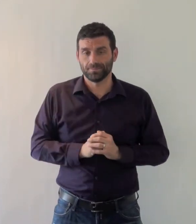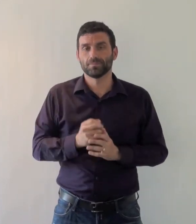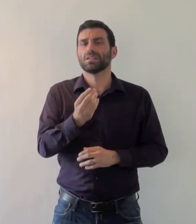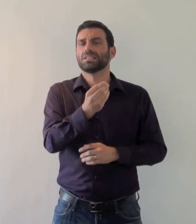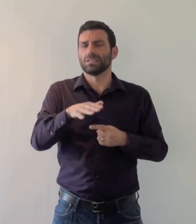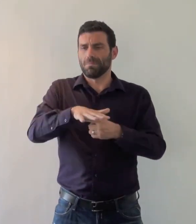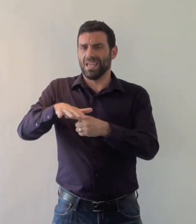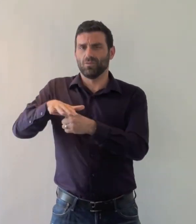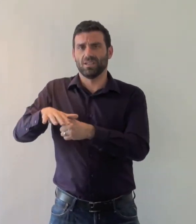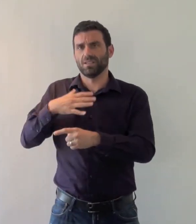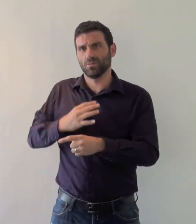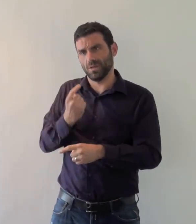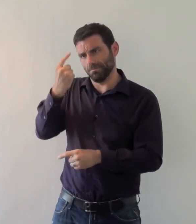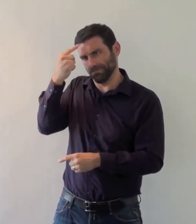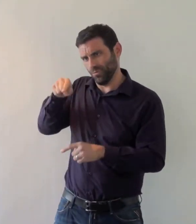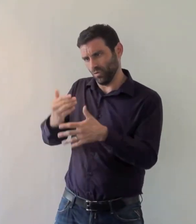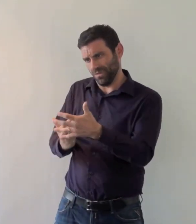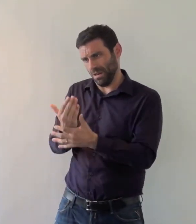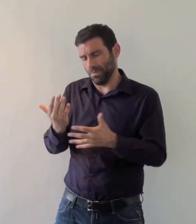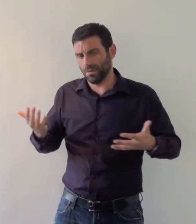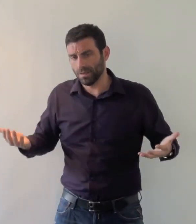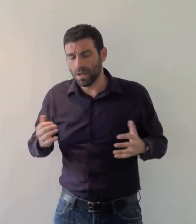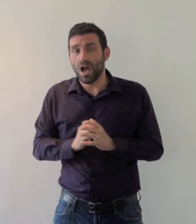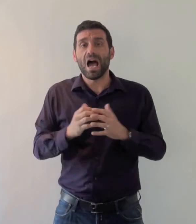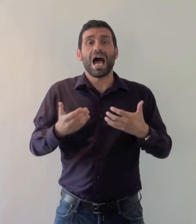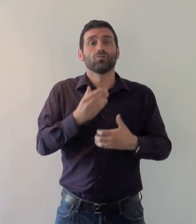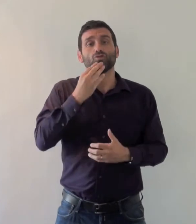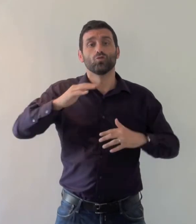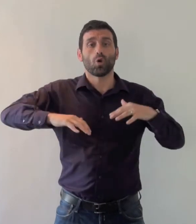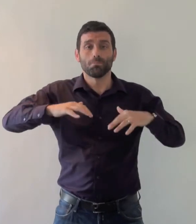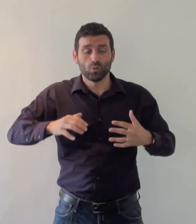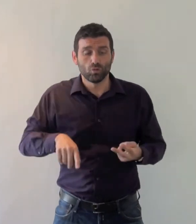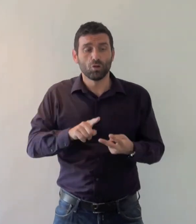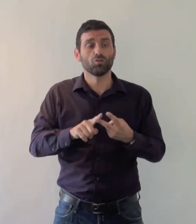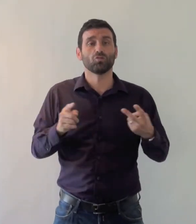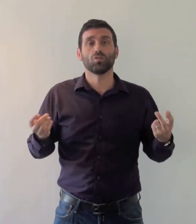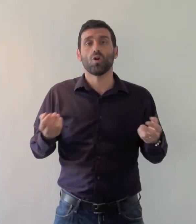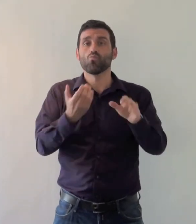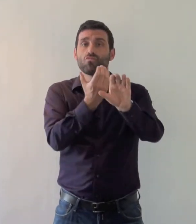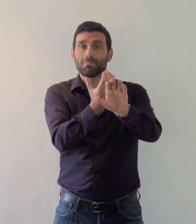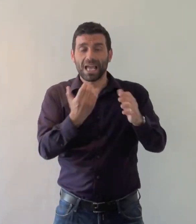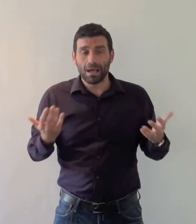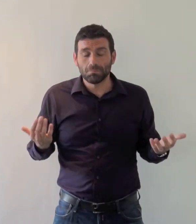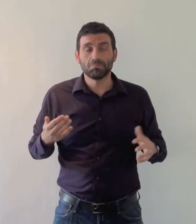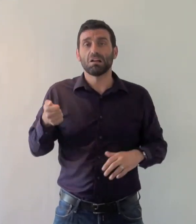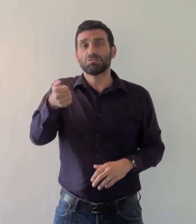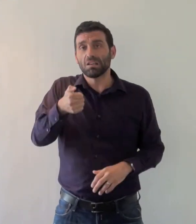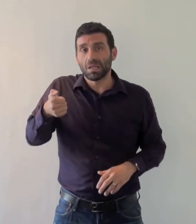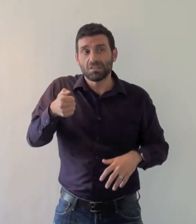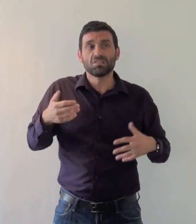project members. Some areas of development we are looking for local individuals for. How to use computers,